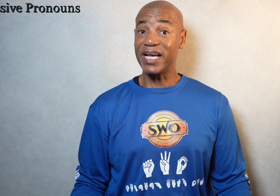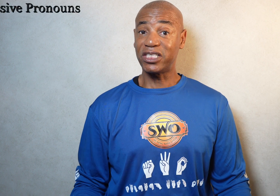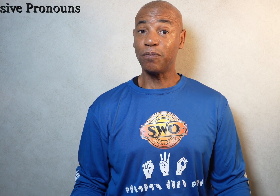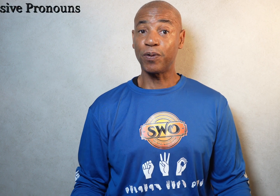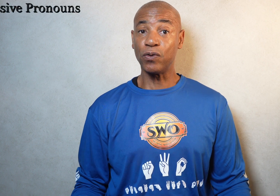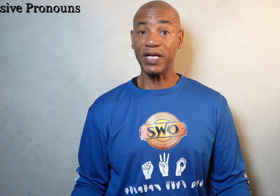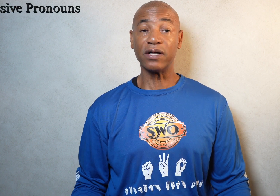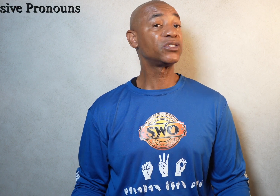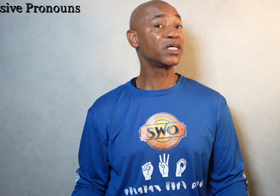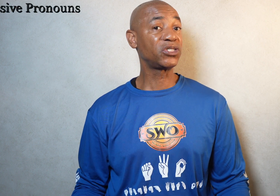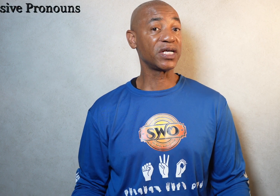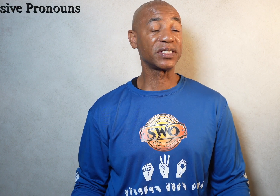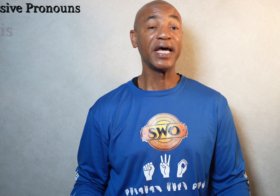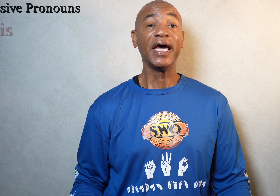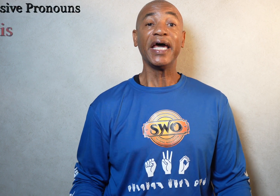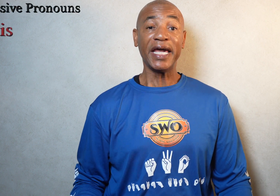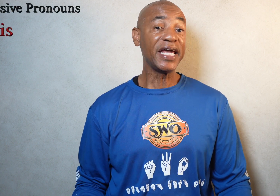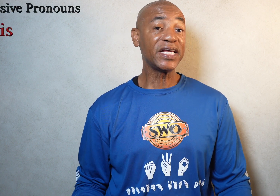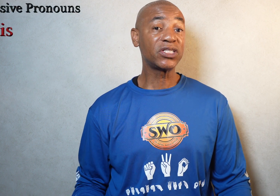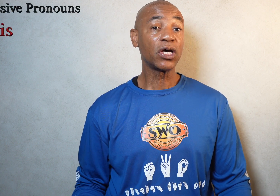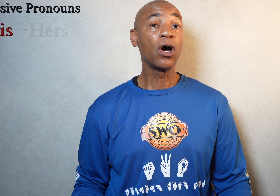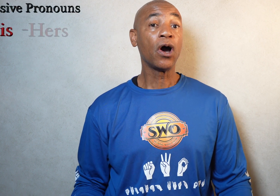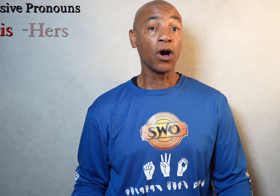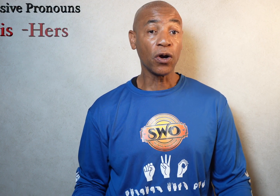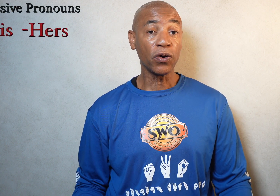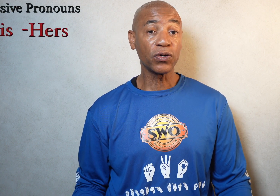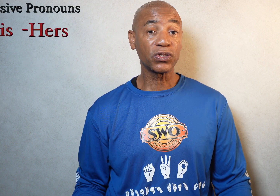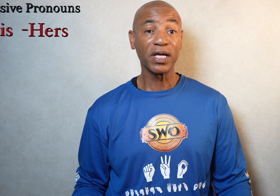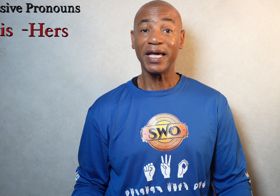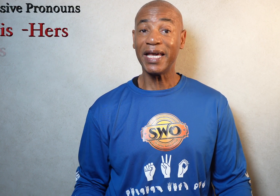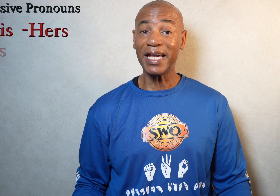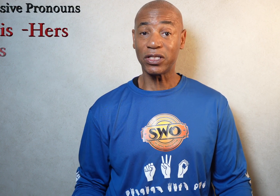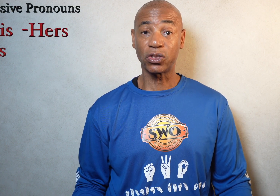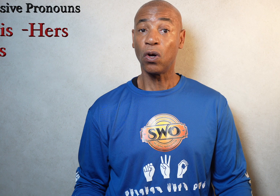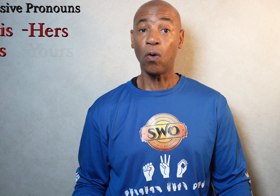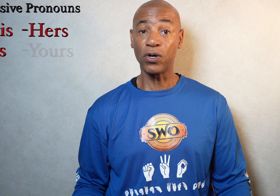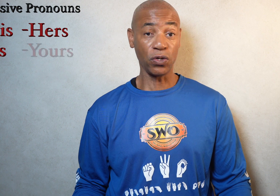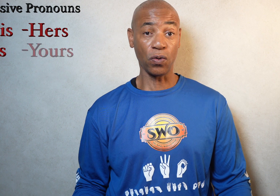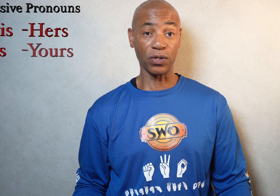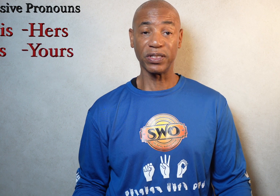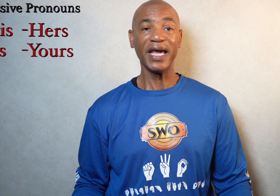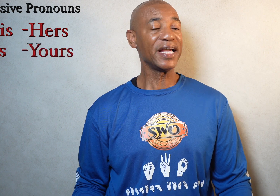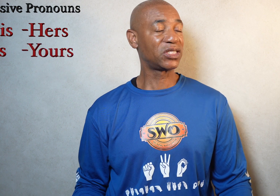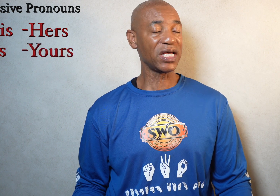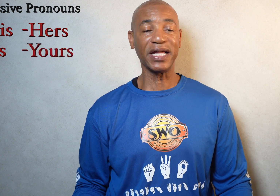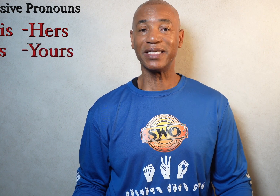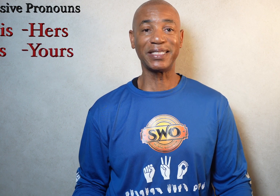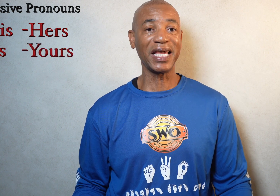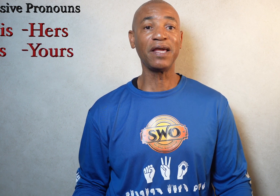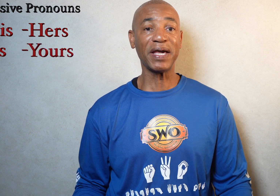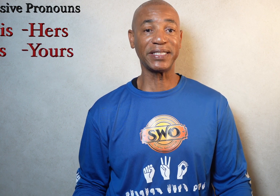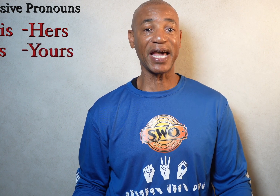Possessive pronouns such as his, hers, its, or yours. It's signed the same exact